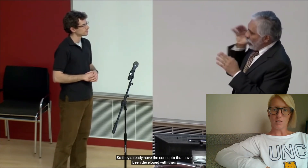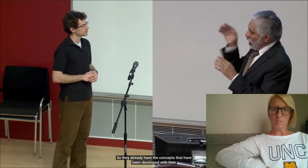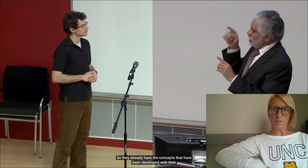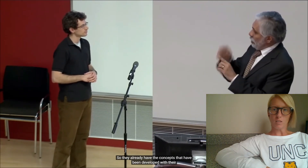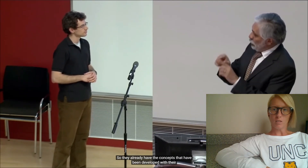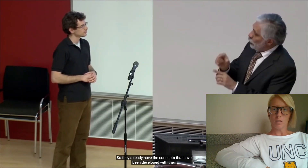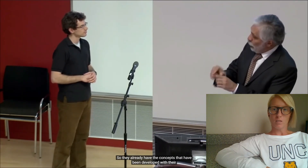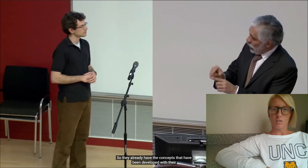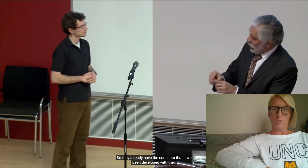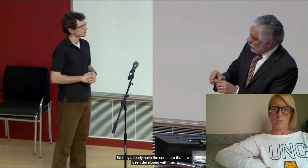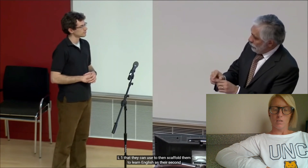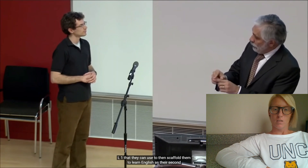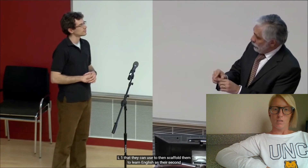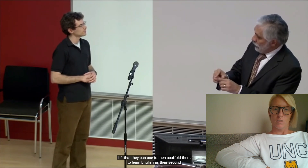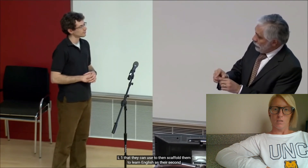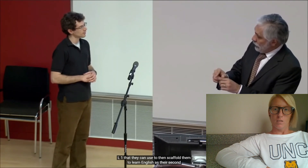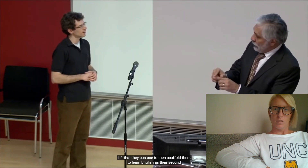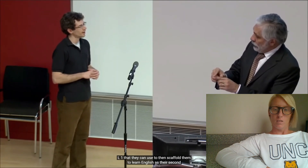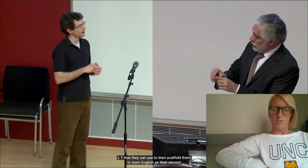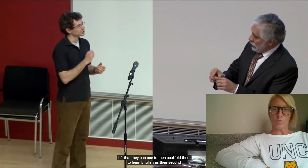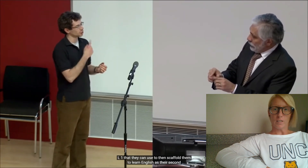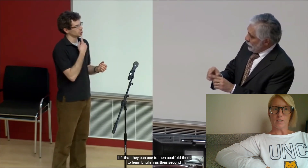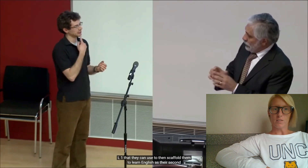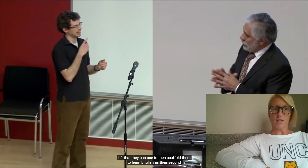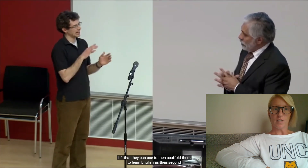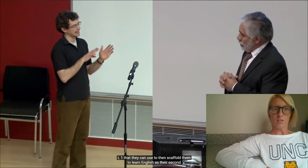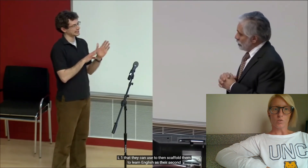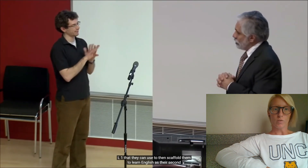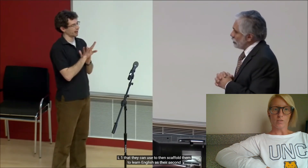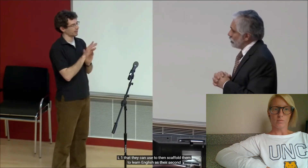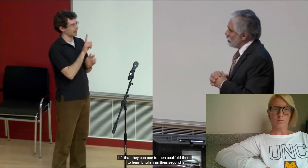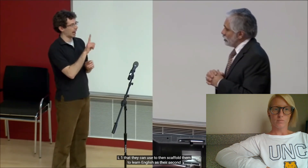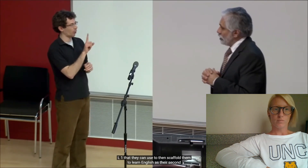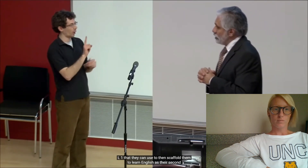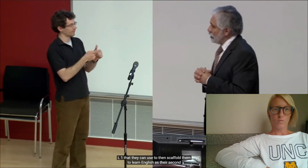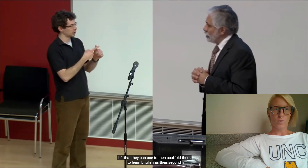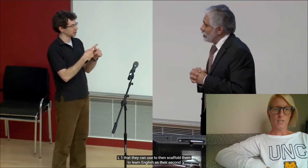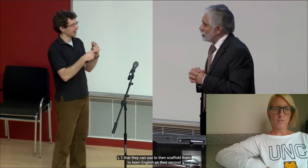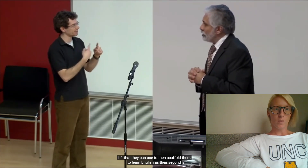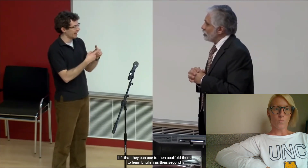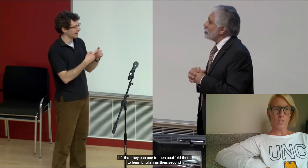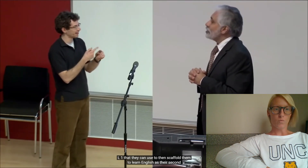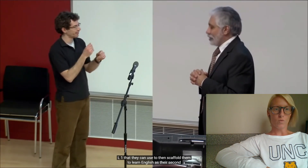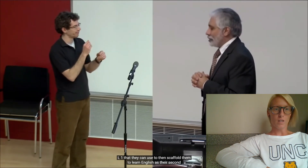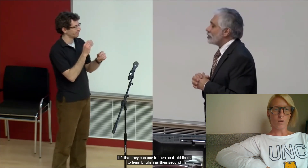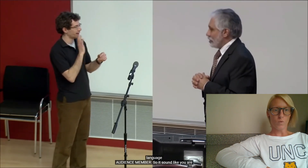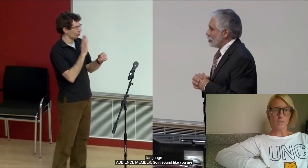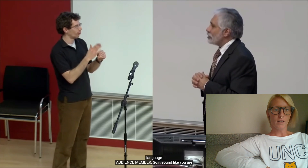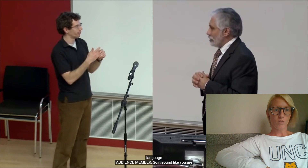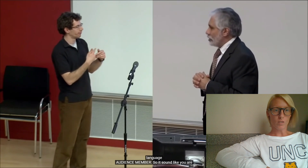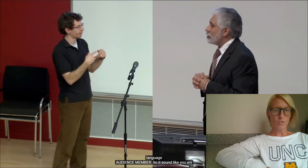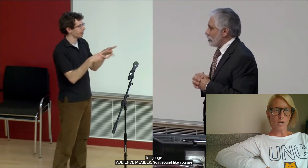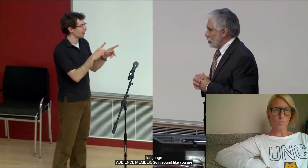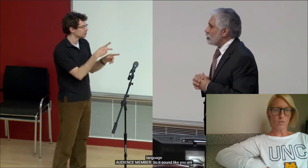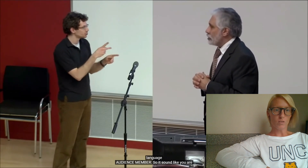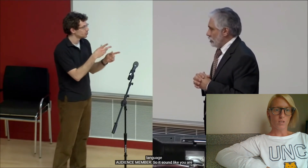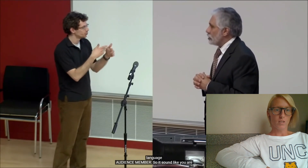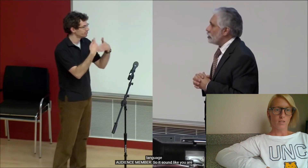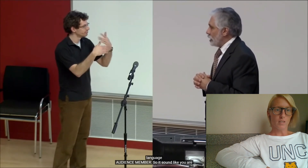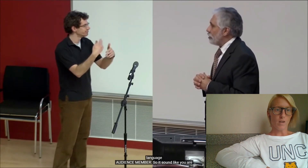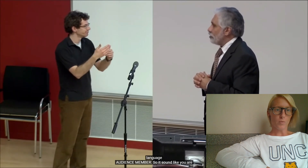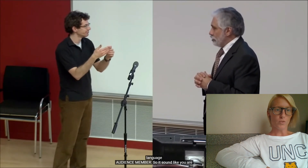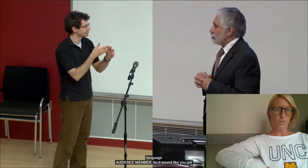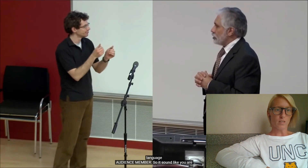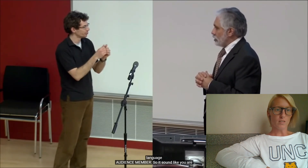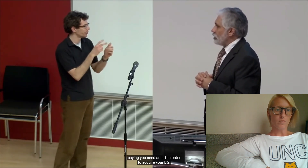concept concepts that have been can be developed with their L1 that they can related to use that to then English word. scaffold them to When I learn develop English my as their second L1 language. I will